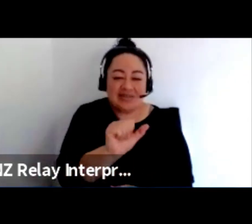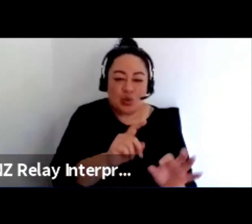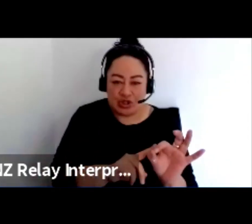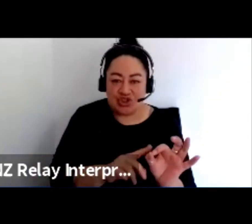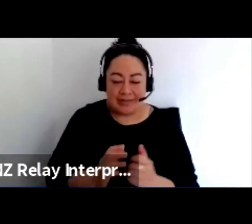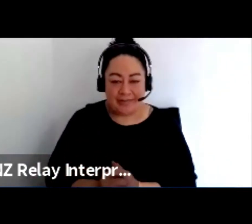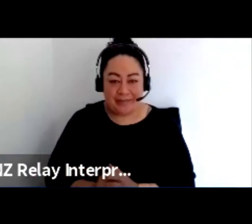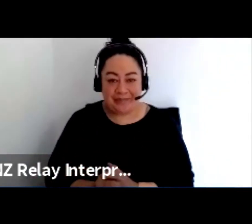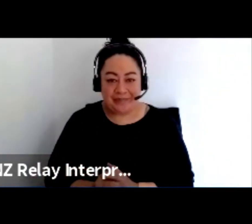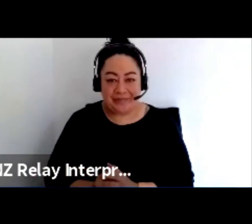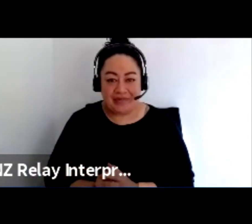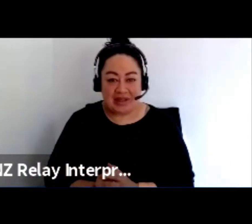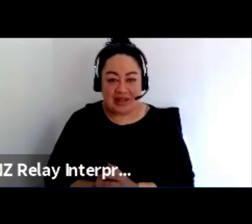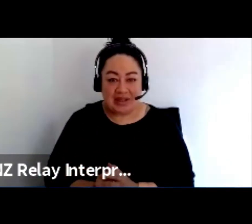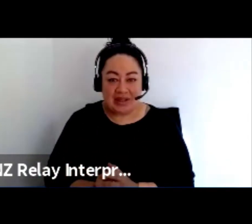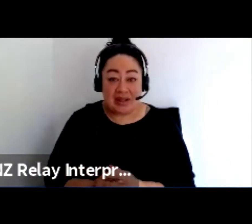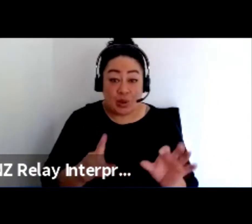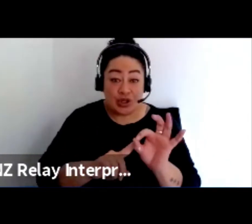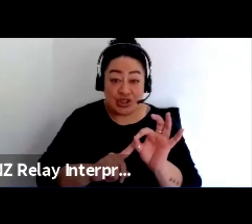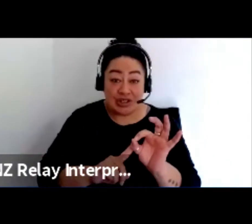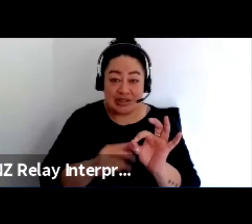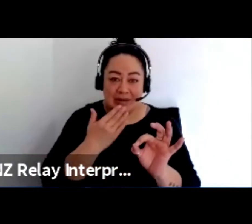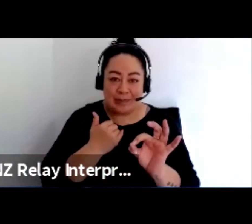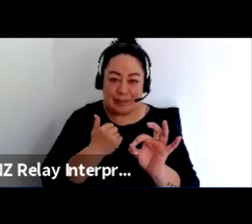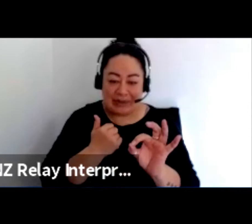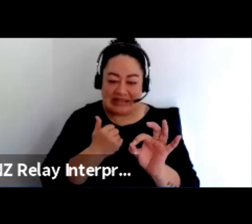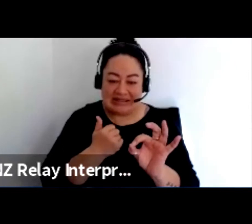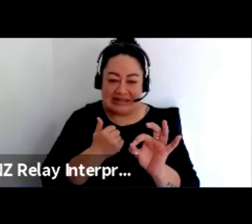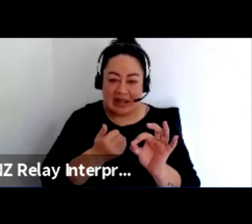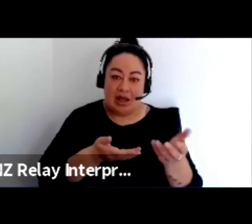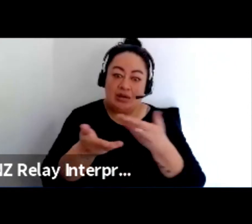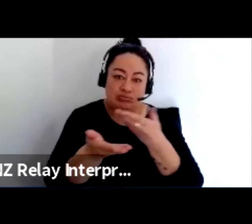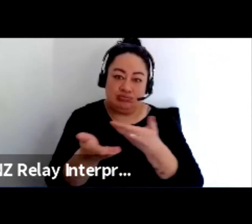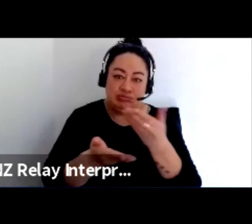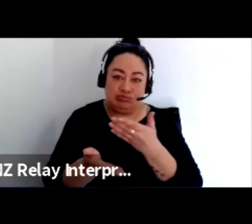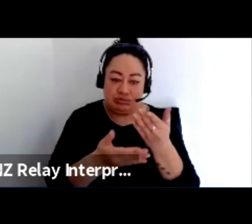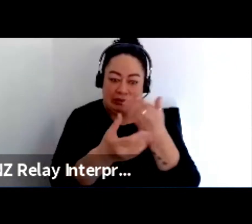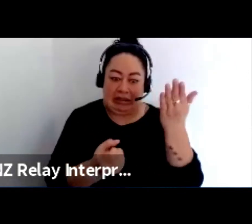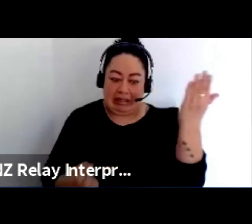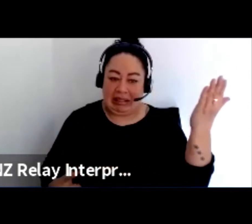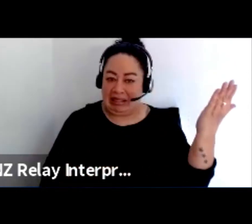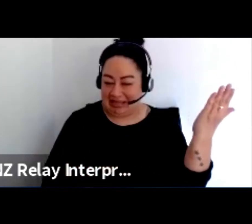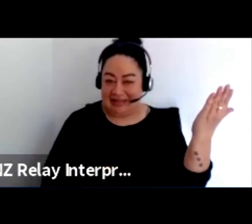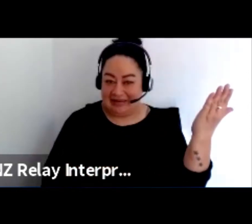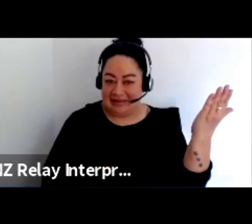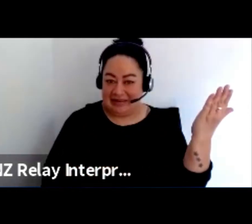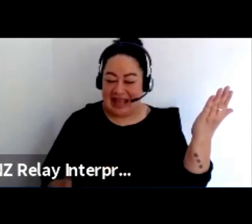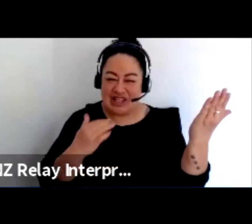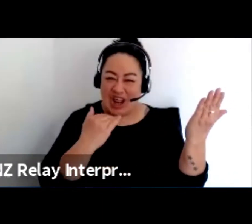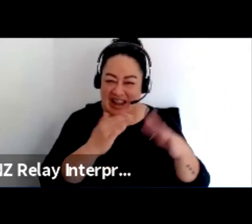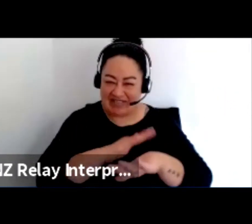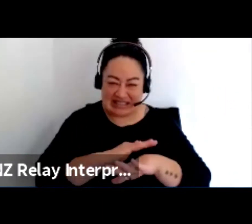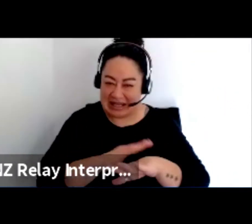Don't give us a long kōrero with your question. We haven't got enough time, only because we don't have enough time.